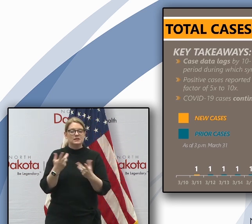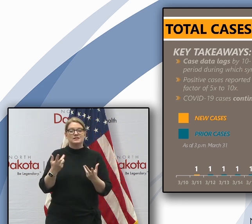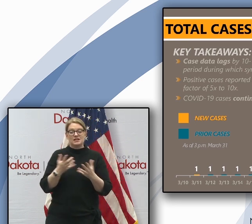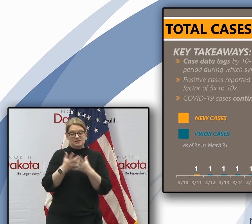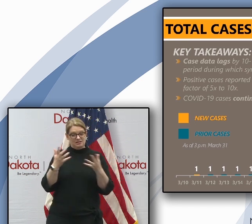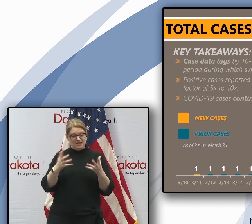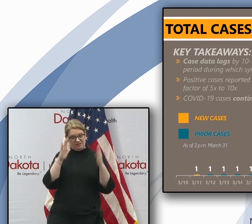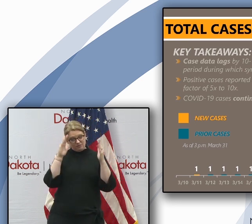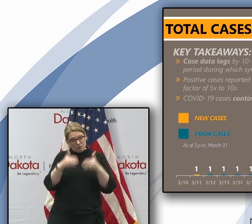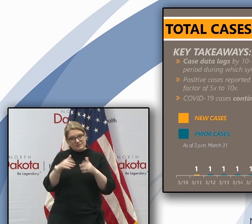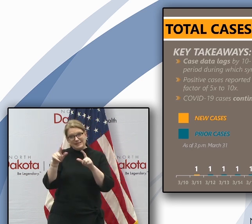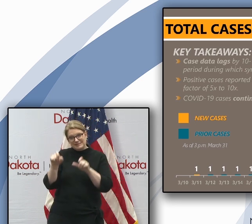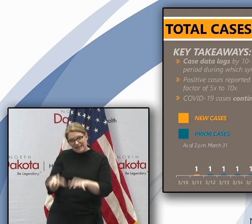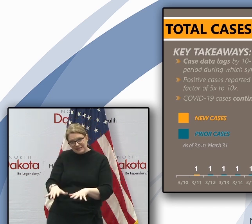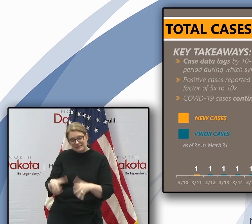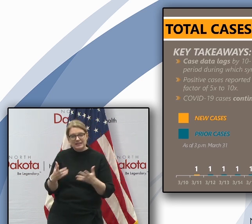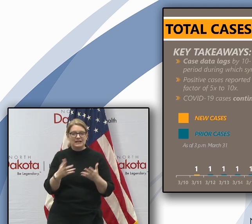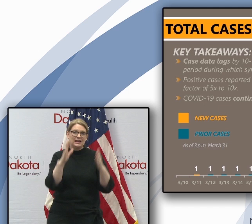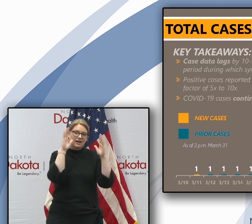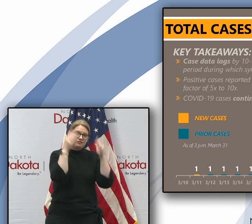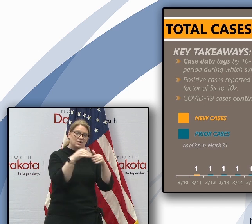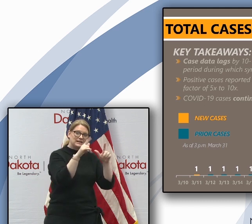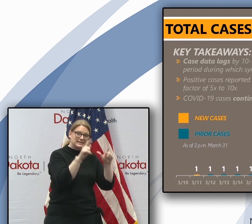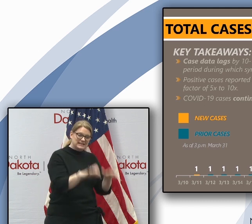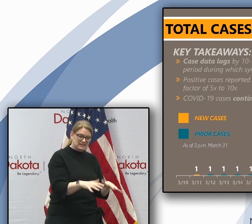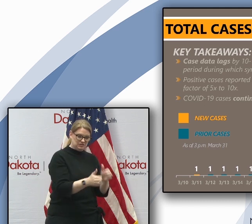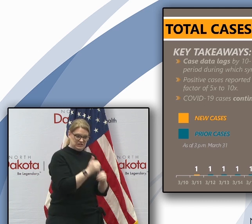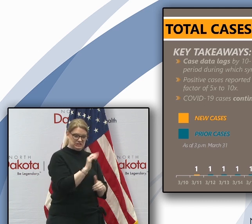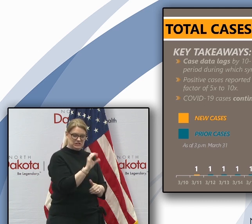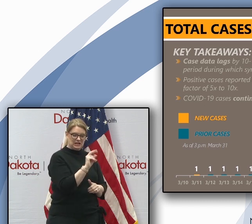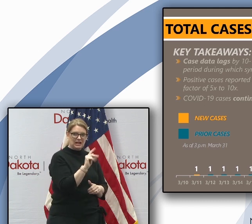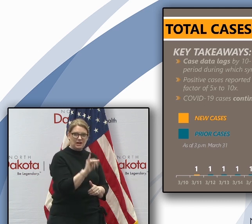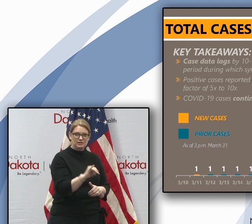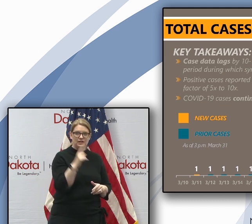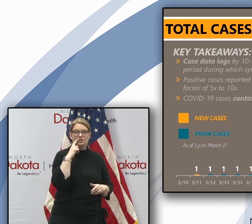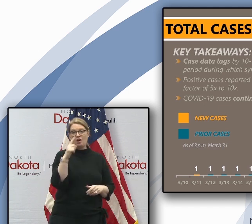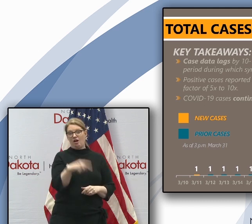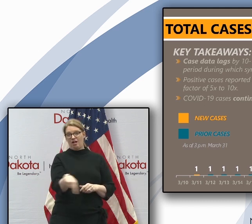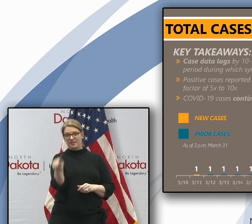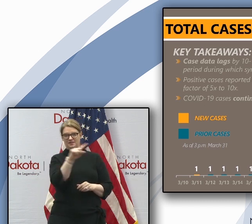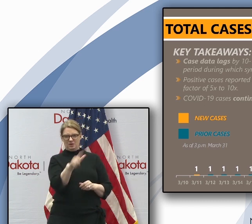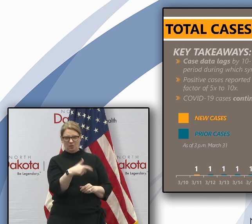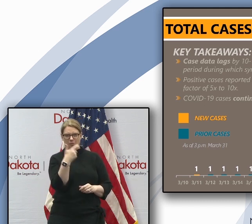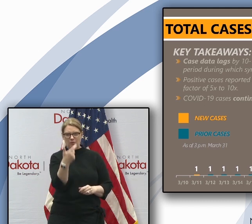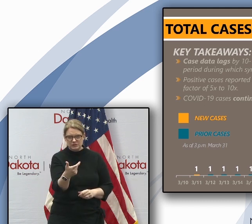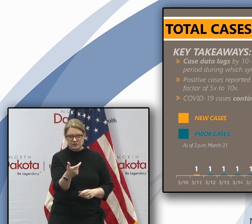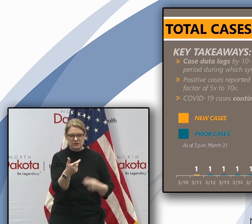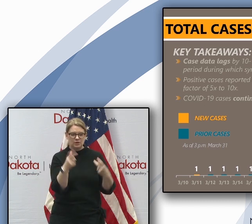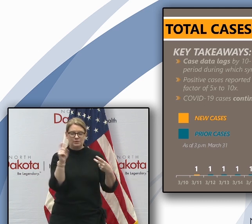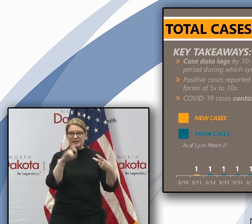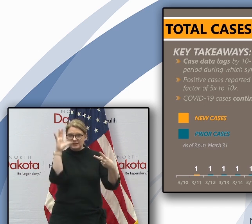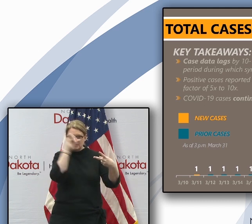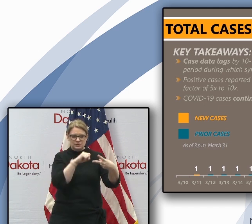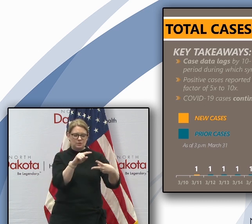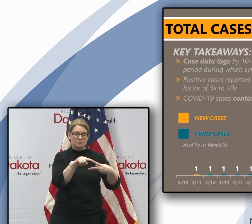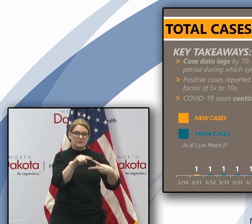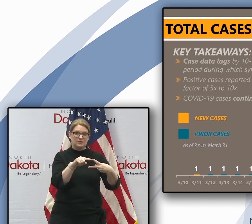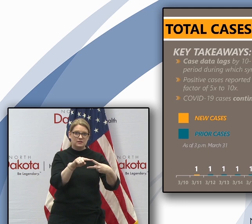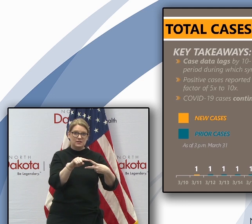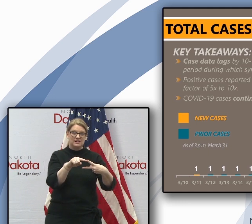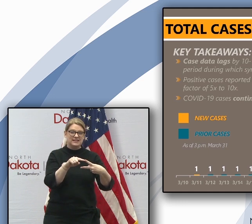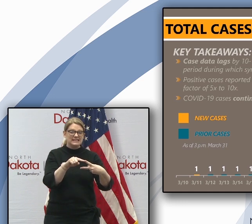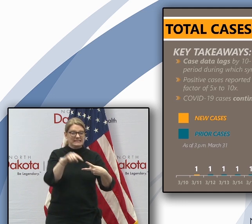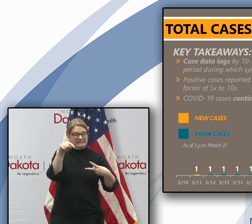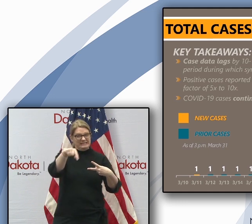on the testing and the focus on tests by county. But for everybody listening, again, we have to assume 2 things. One is that this data